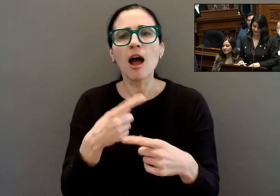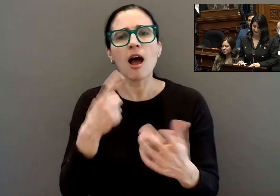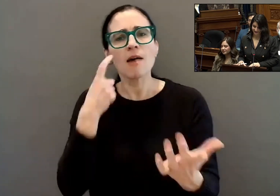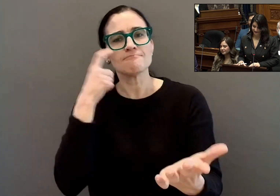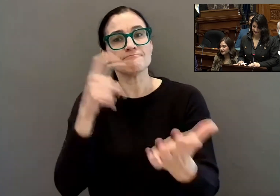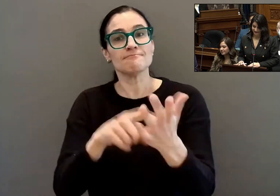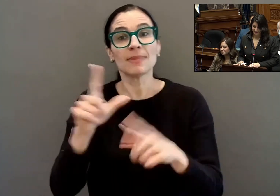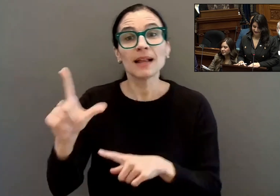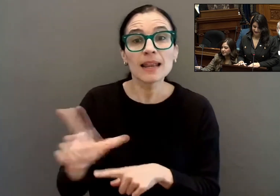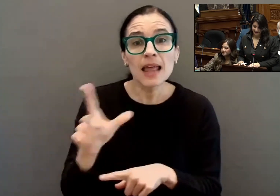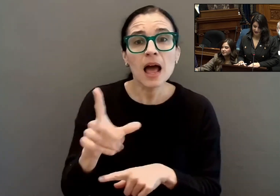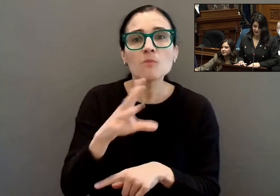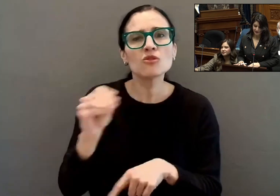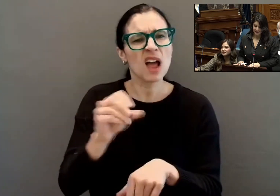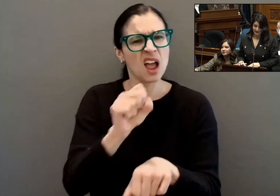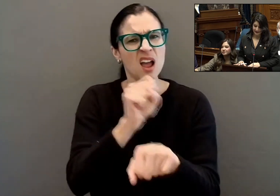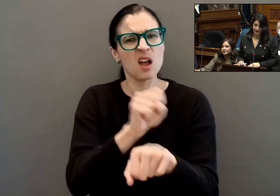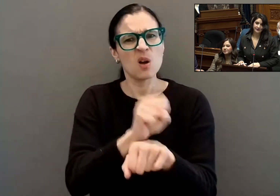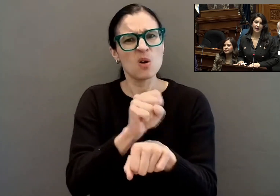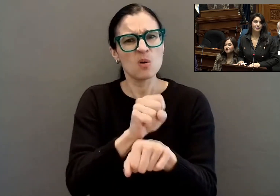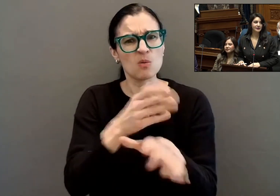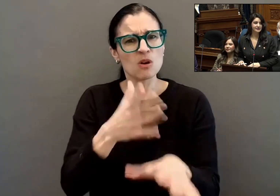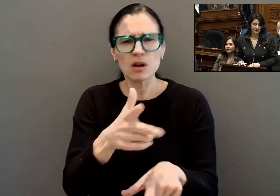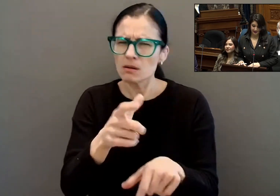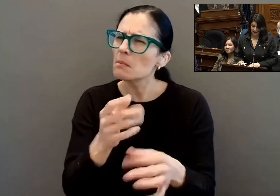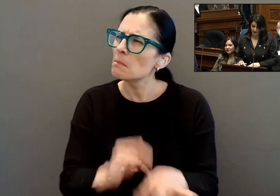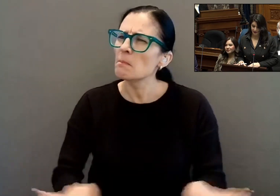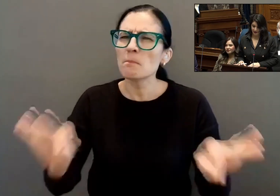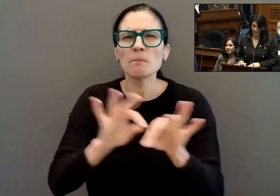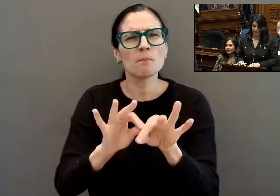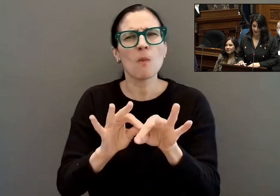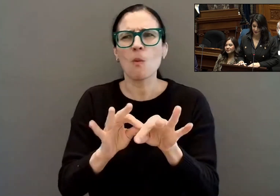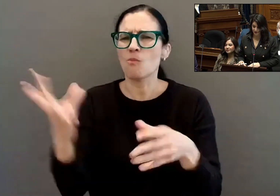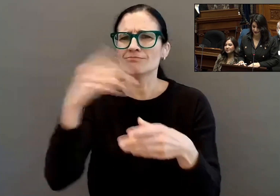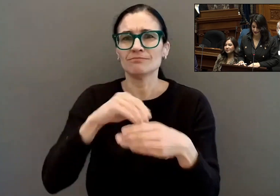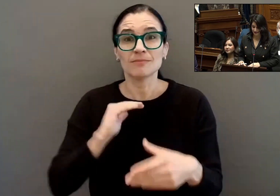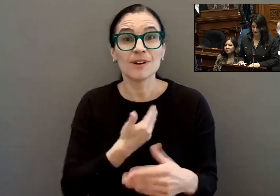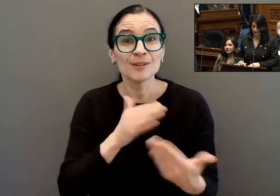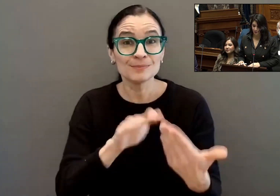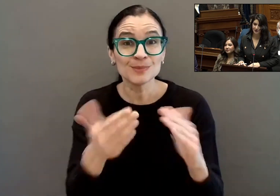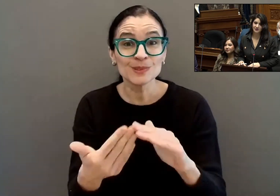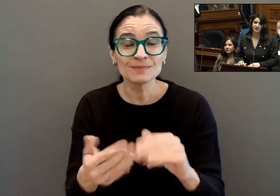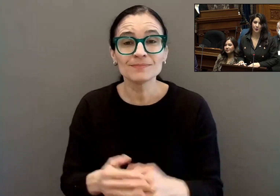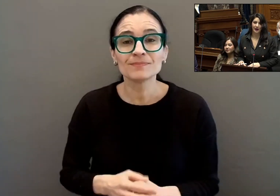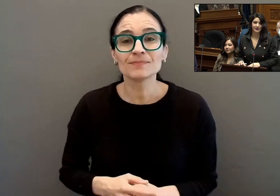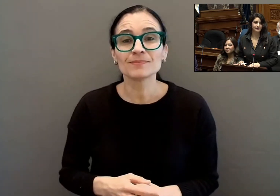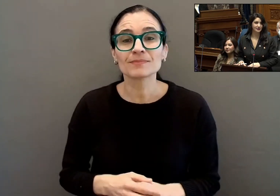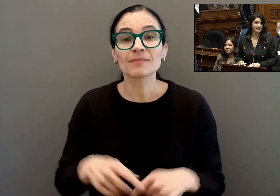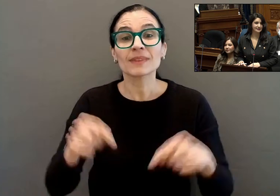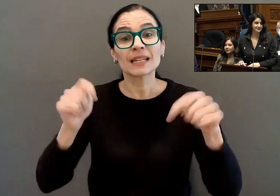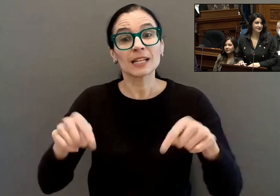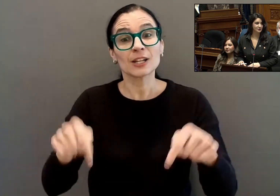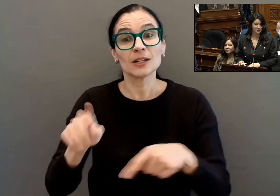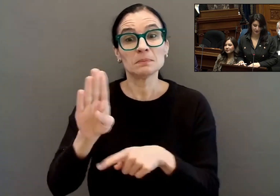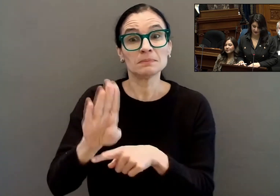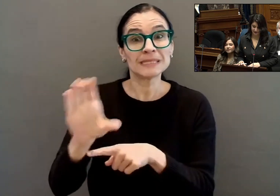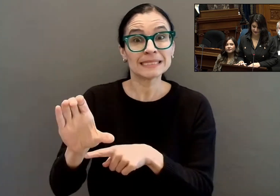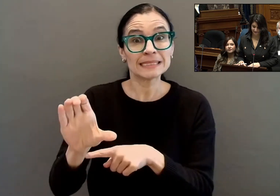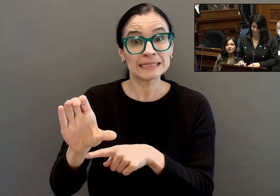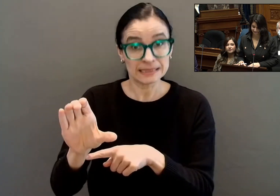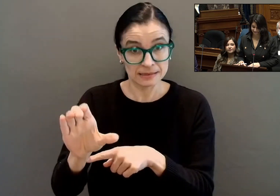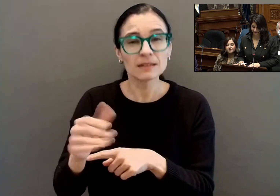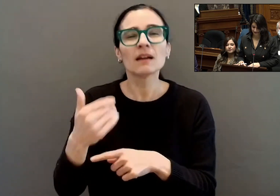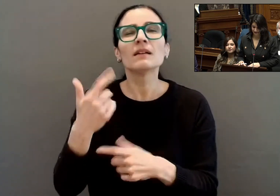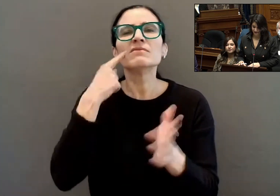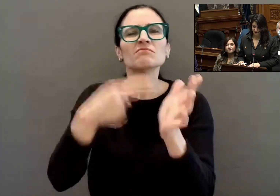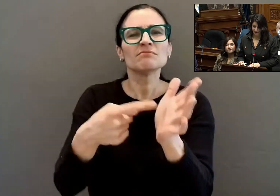communities. Here in BC, libraries like the Cameron Library in Burnaby East are more than just quiet buildings filled with